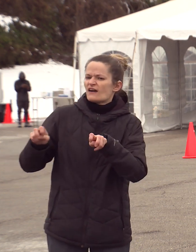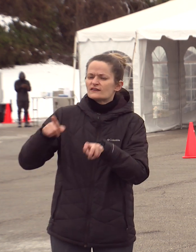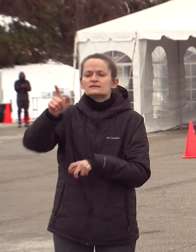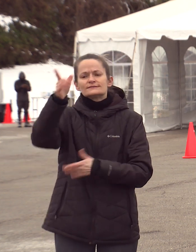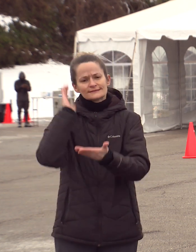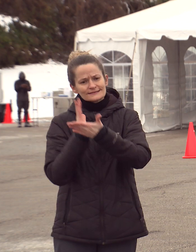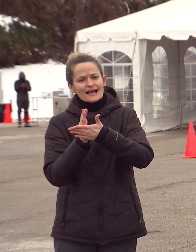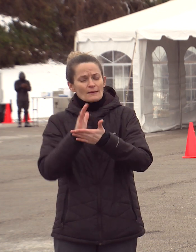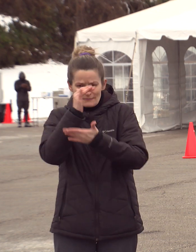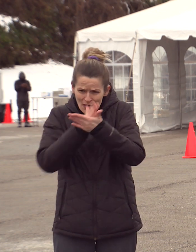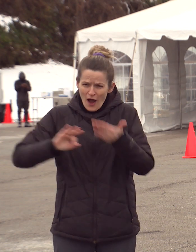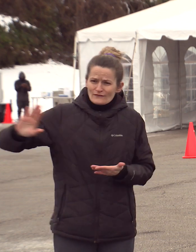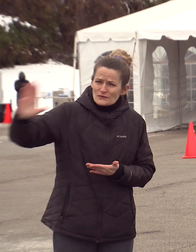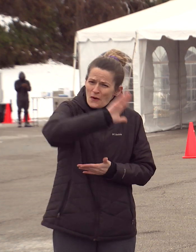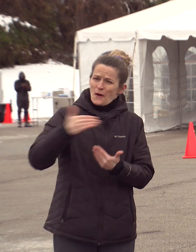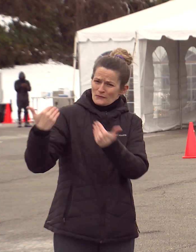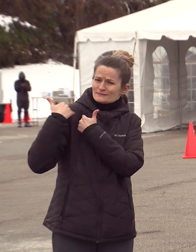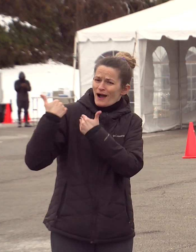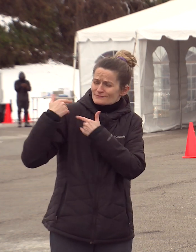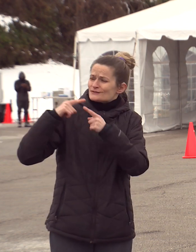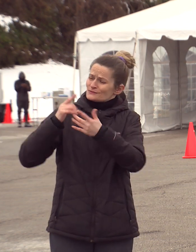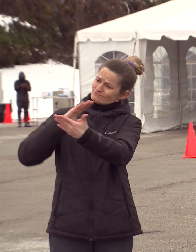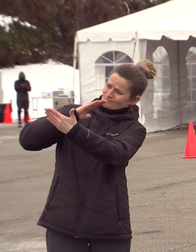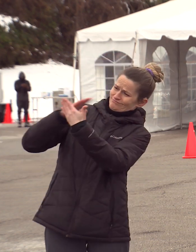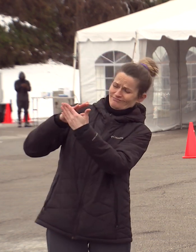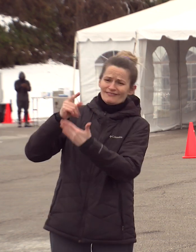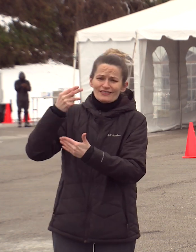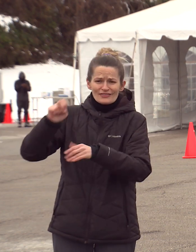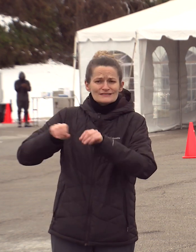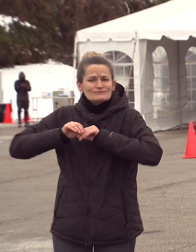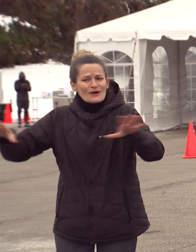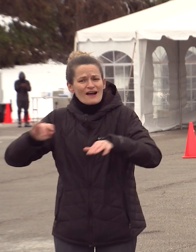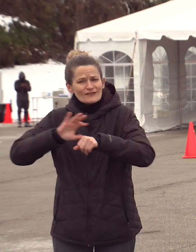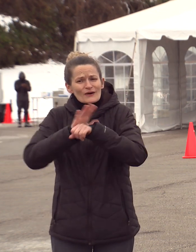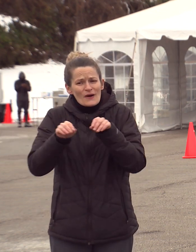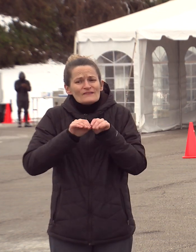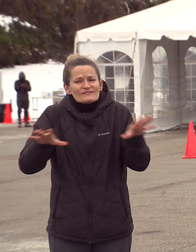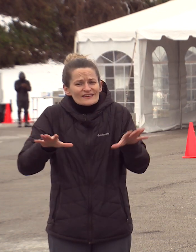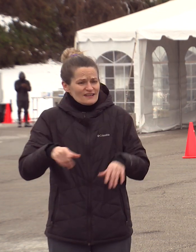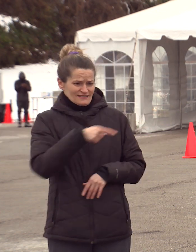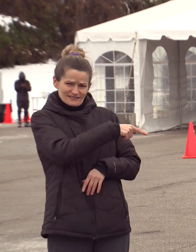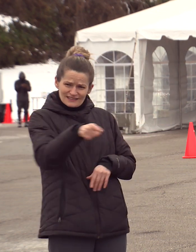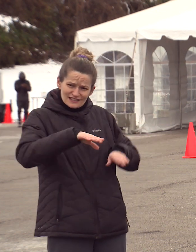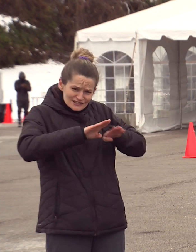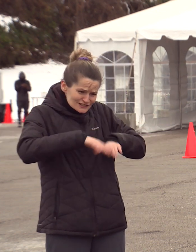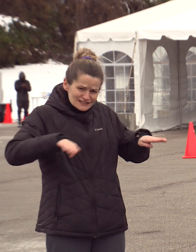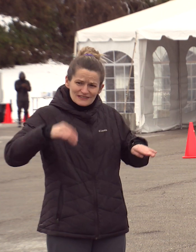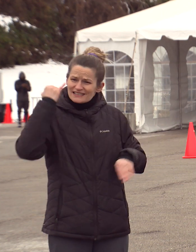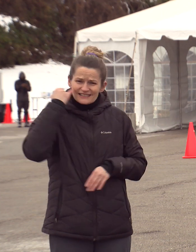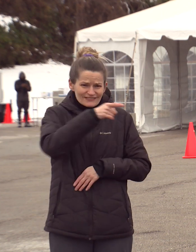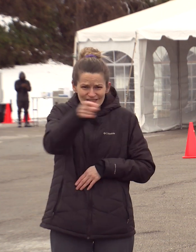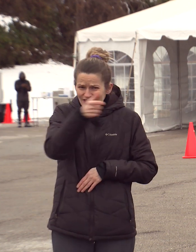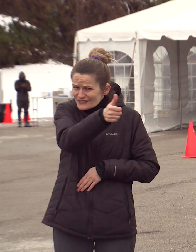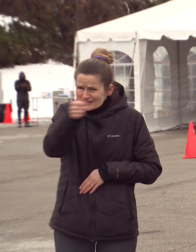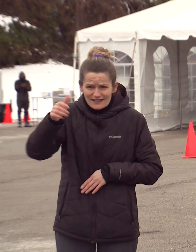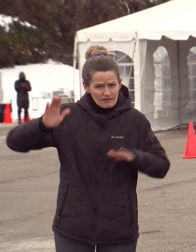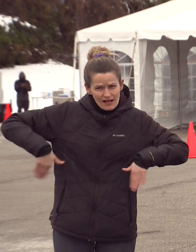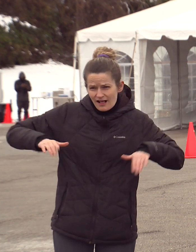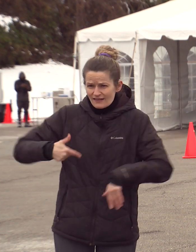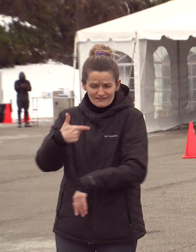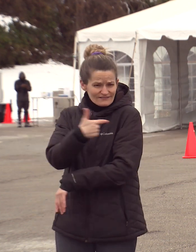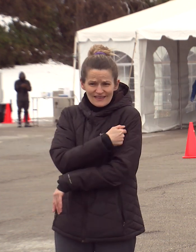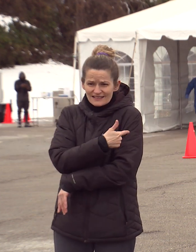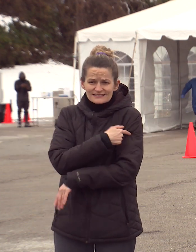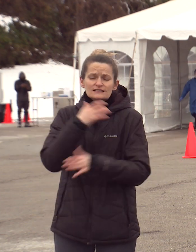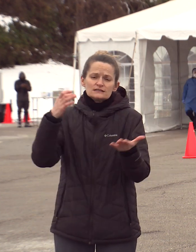your children vaccinated, and if you haven't, get your initial vaccination now. As always, we will continue to put